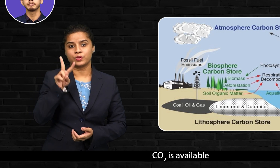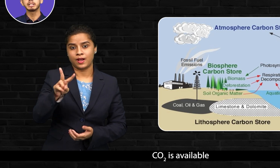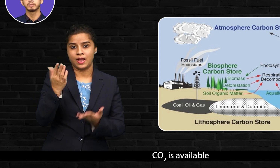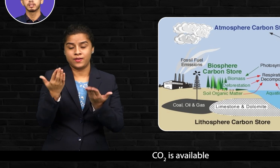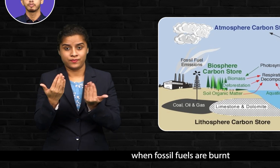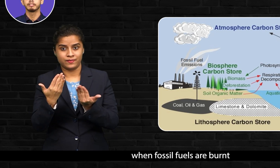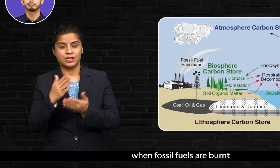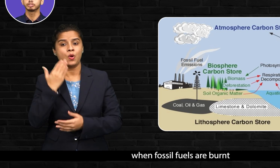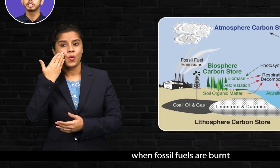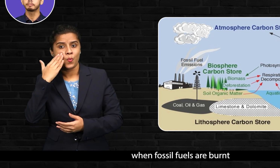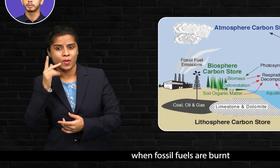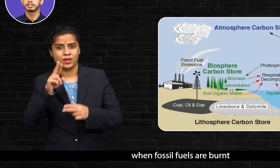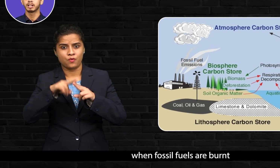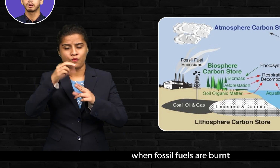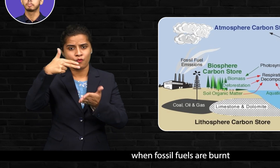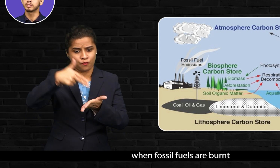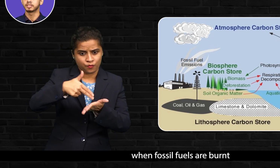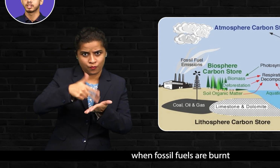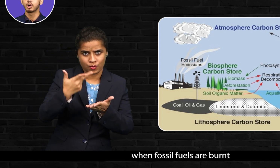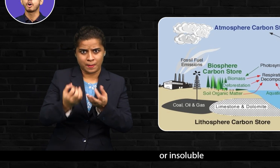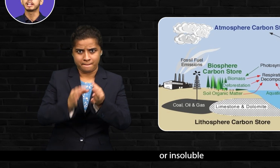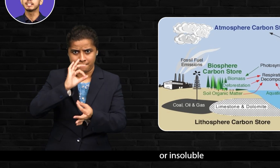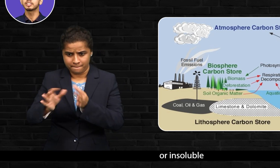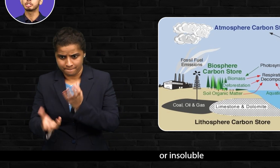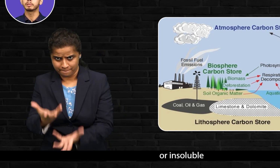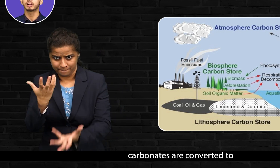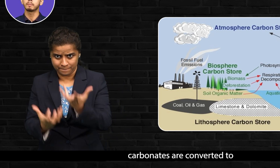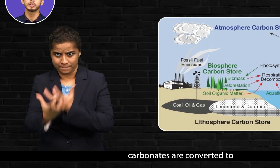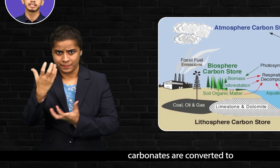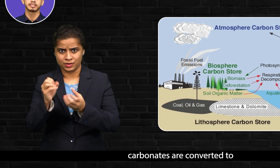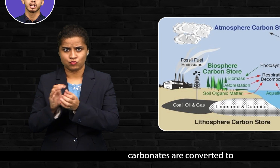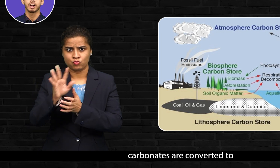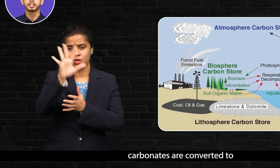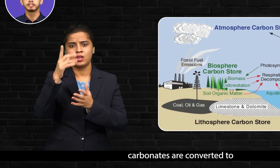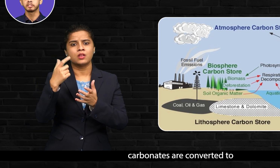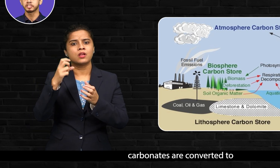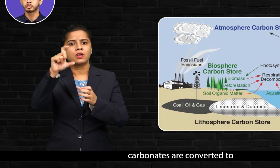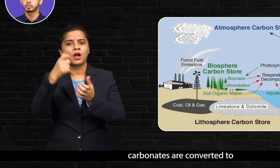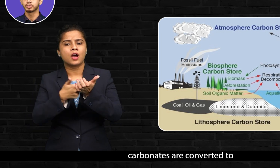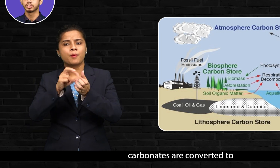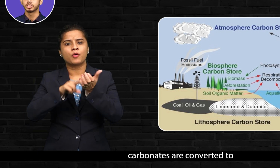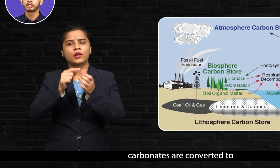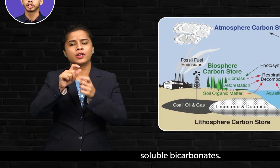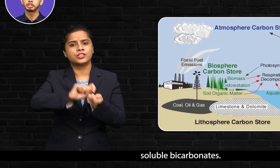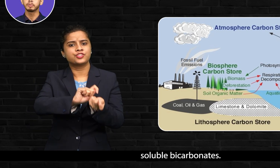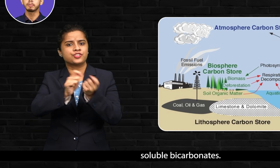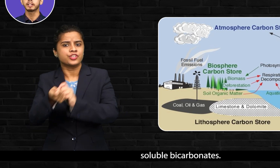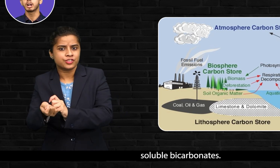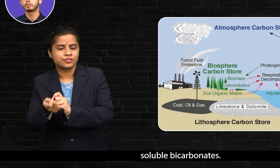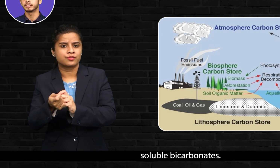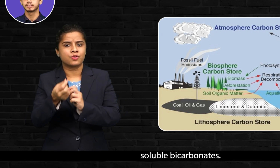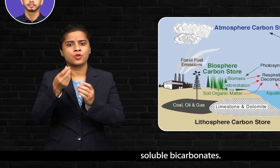CO2 is available when fossil fuels are burned or insoluble carbonates are converted to